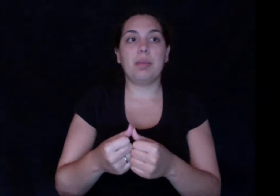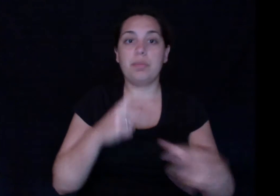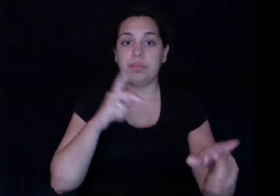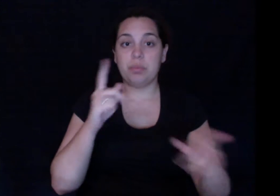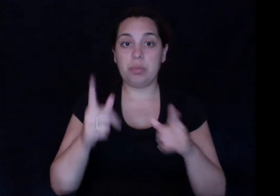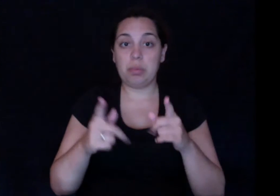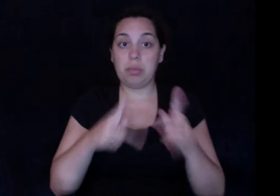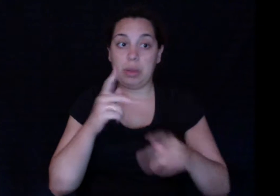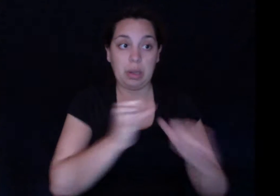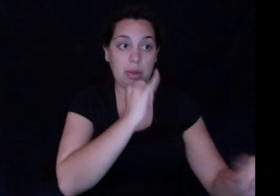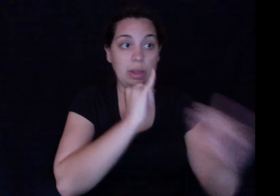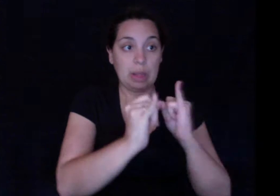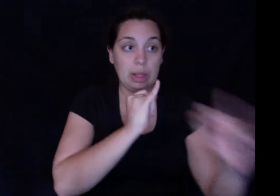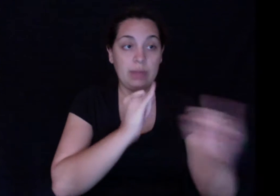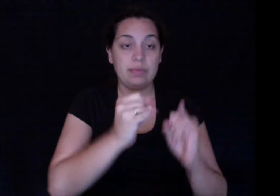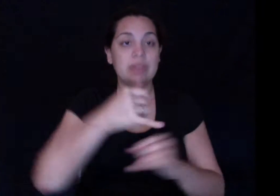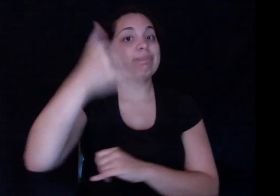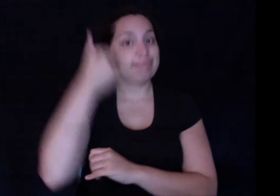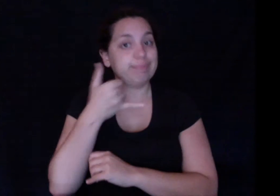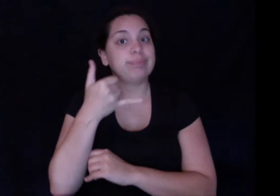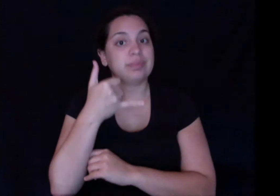the smooth jazz and take a moment to talk about our sponsors.